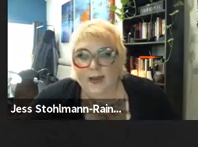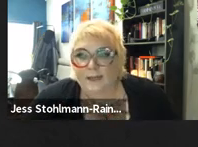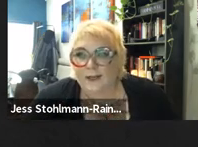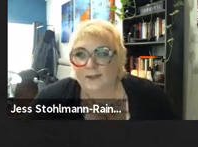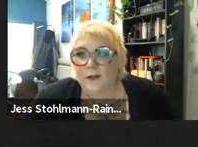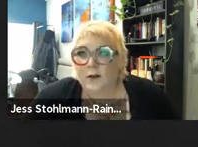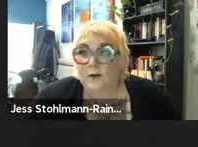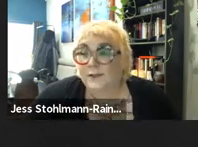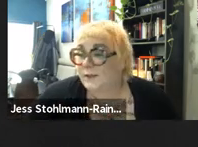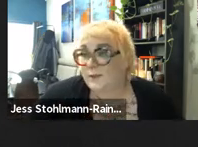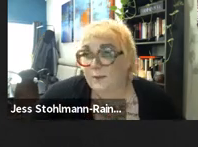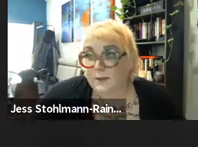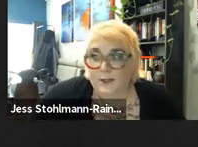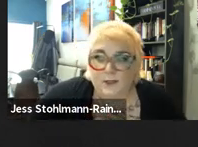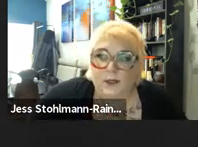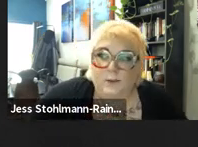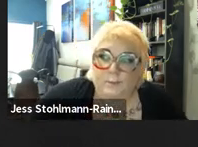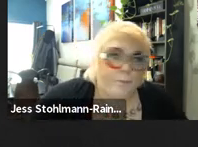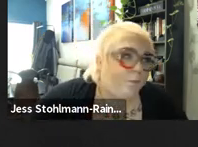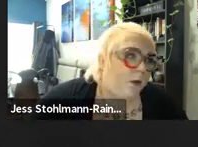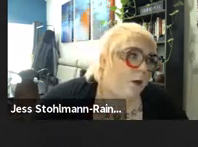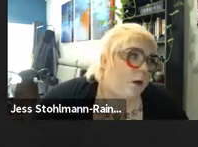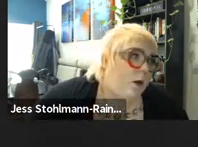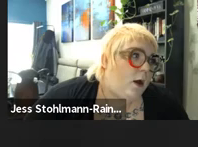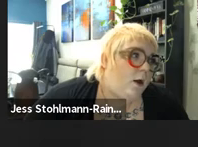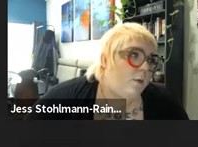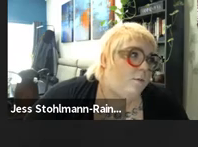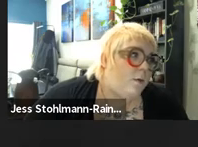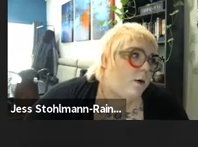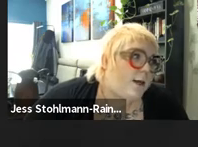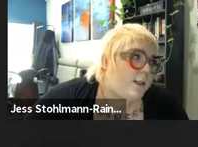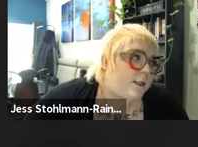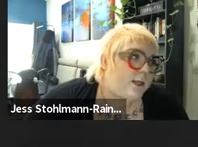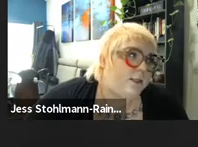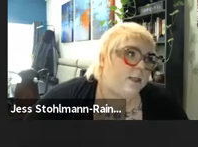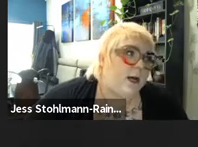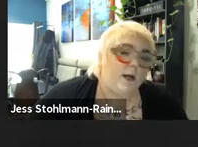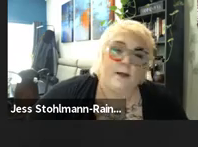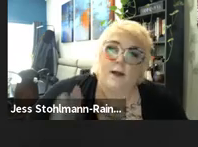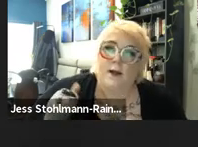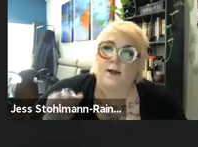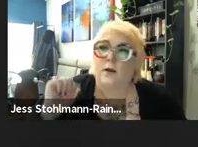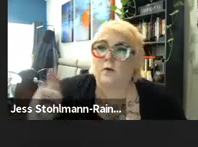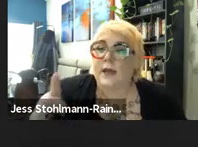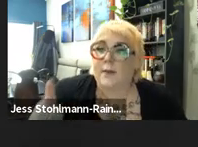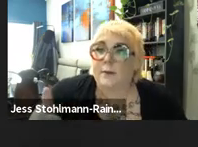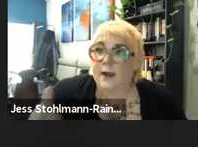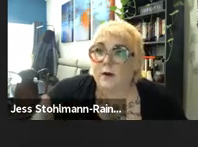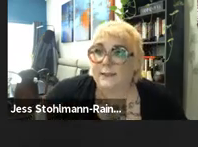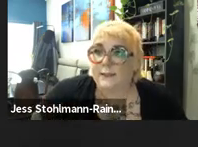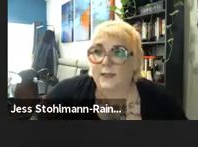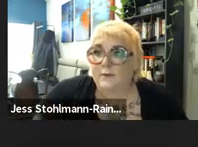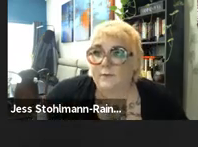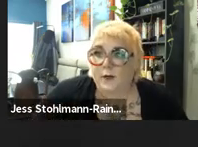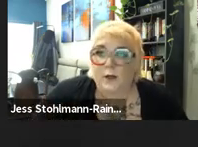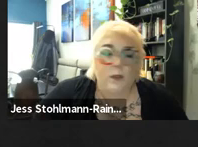would have to access crisis stabilization um mobile crisis is uh can only happen by